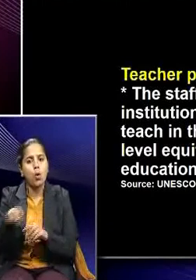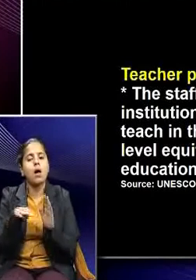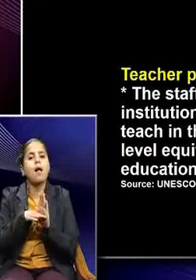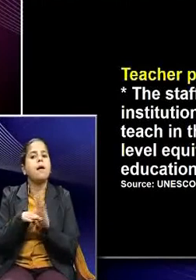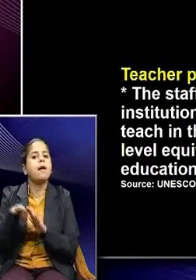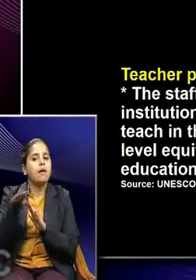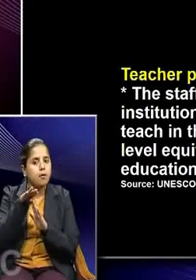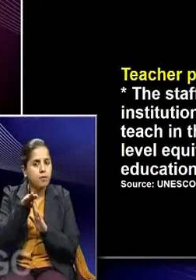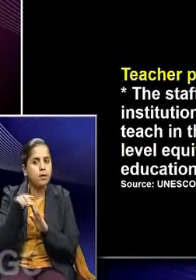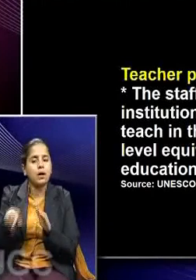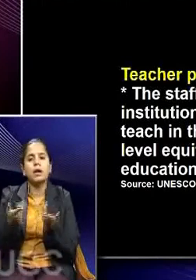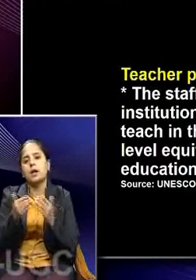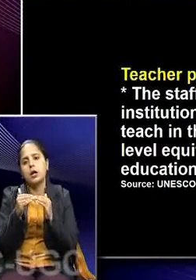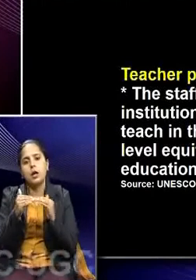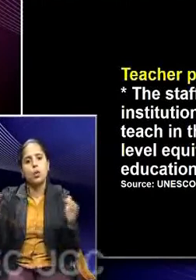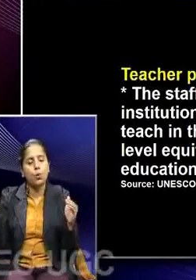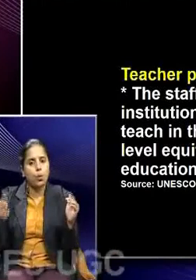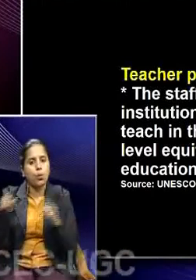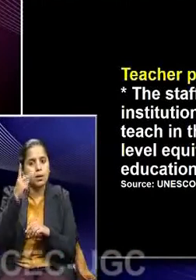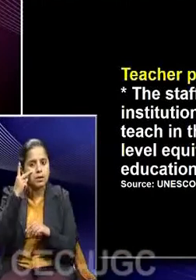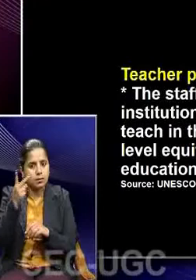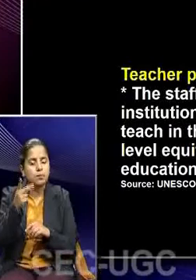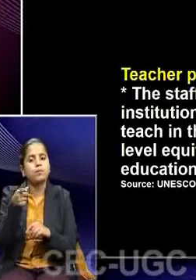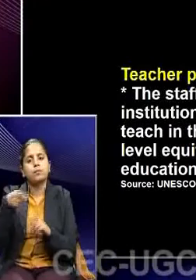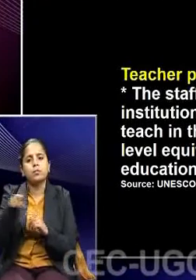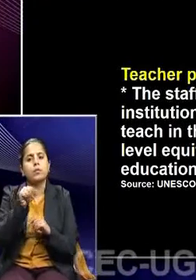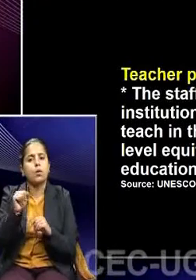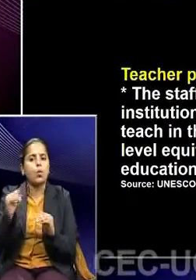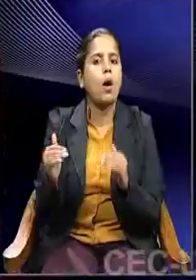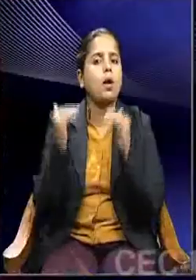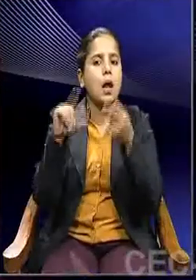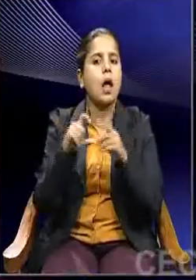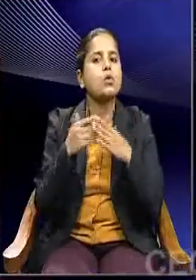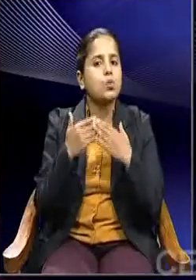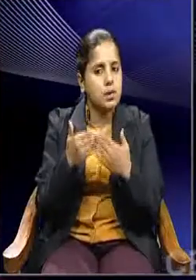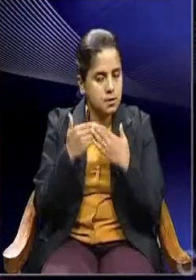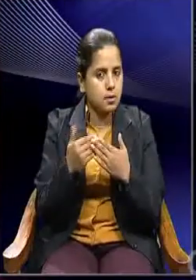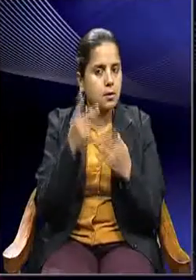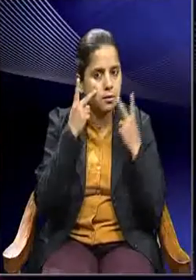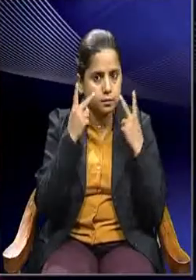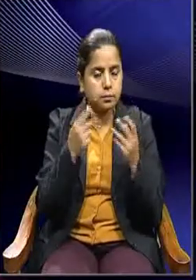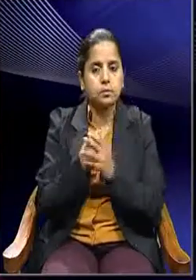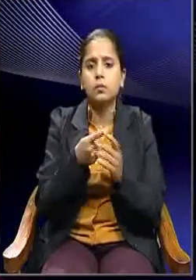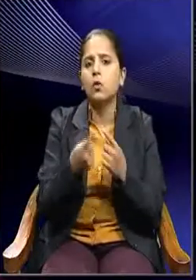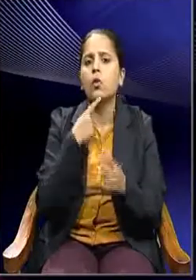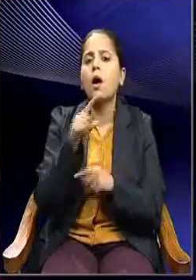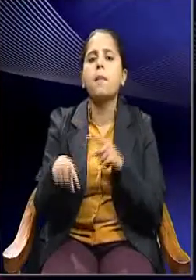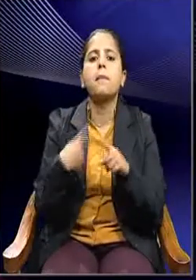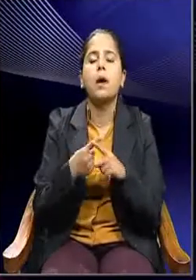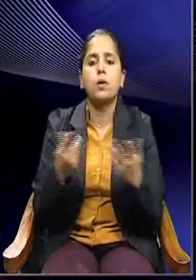level equivalent to that of higher education. Then it also talks about